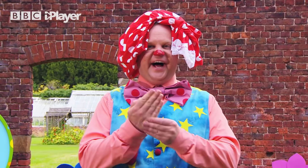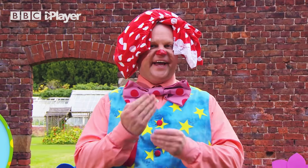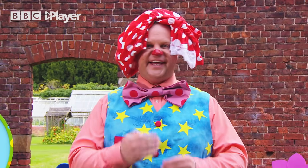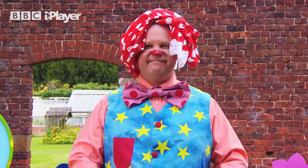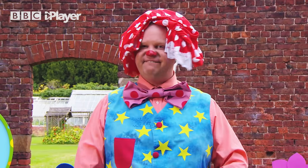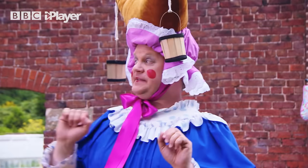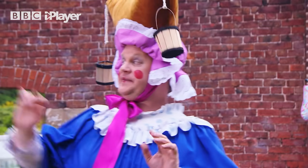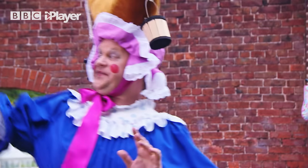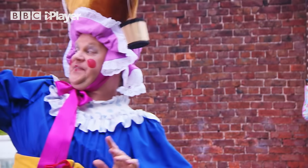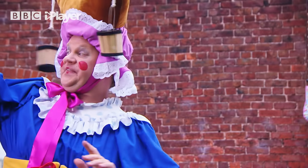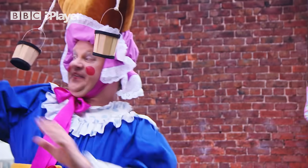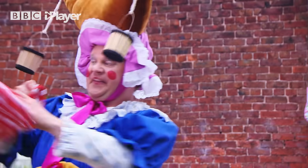dry!